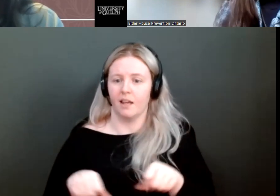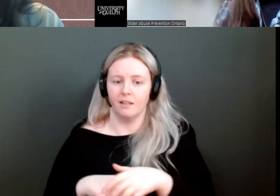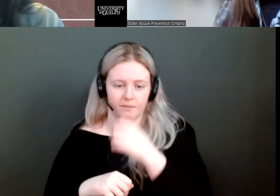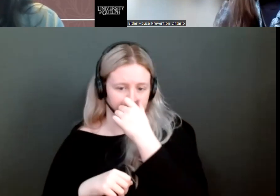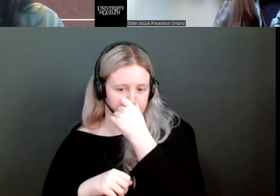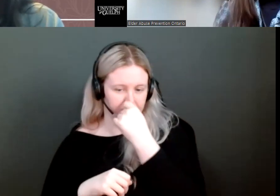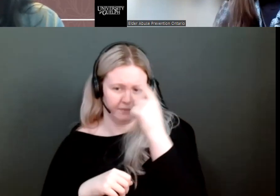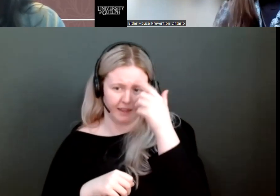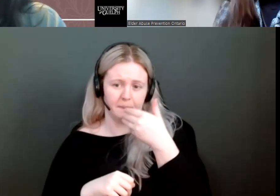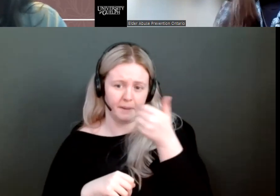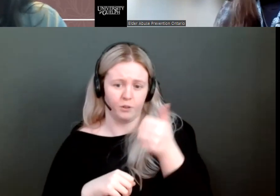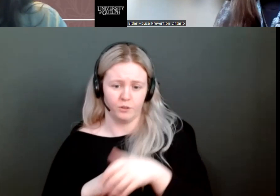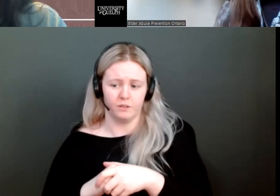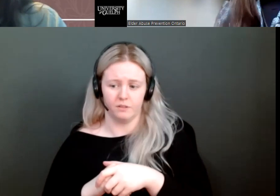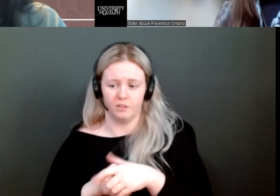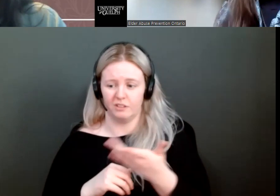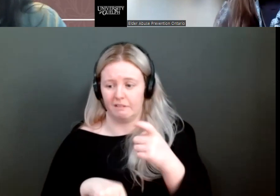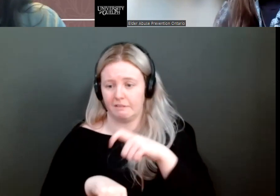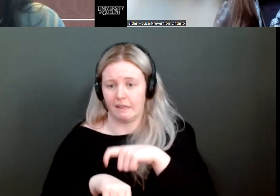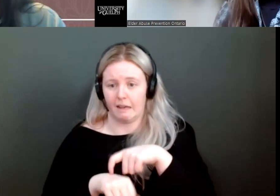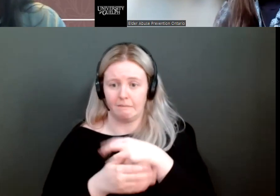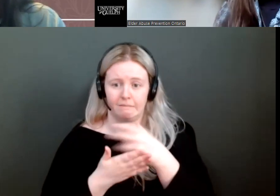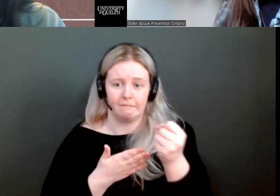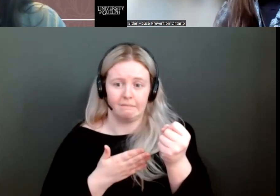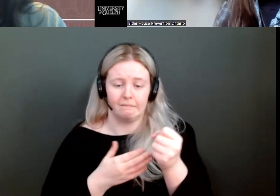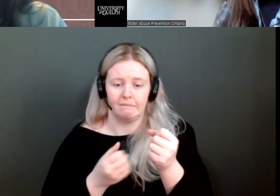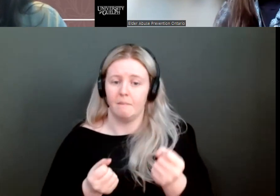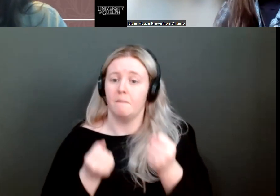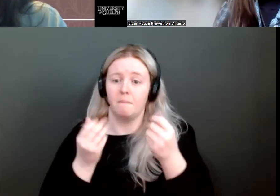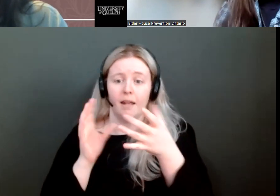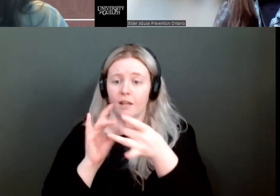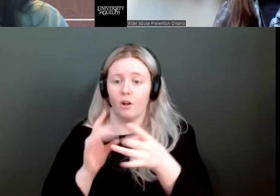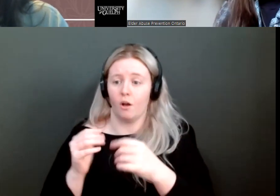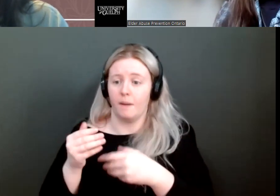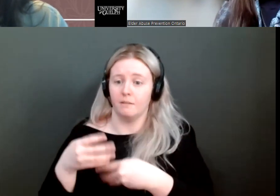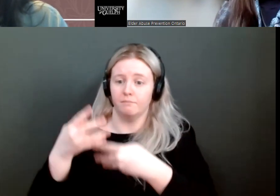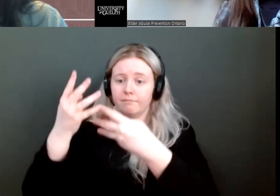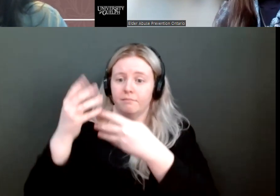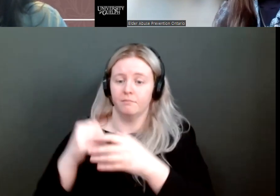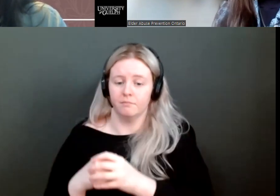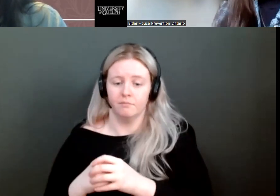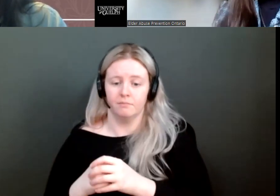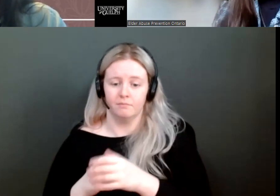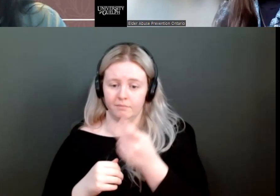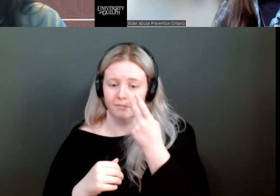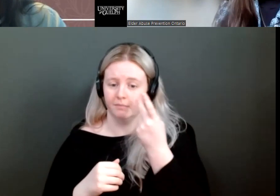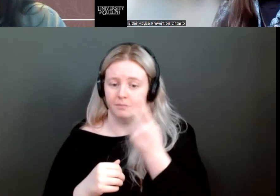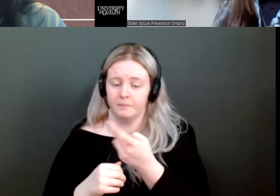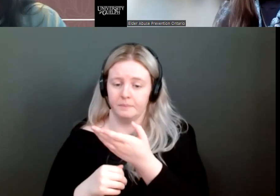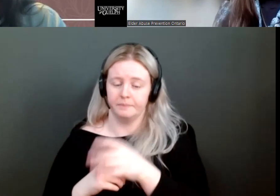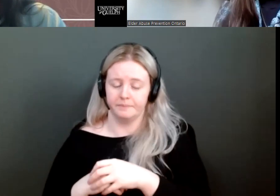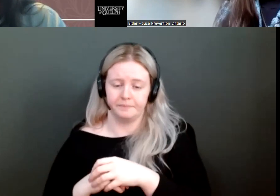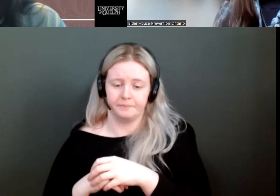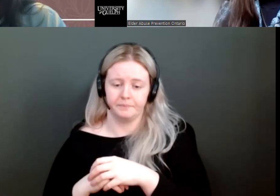better. It's because we're running out of time. There's lots of comments I see from individuals